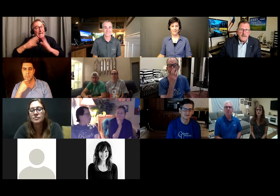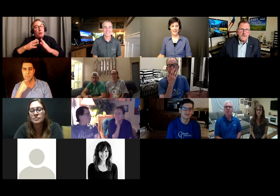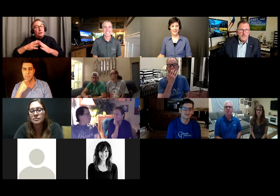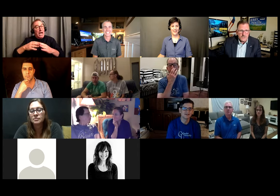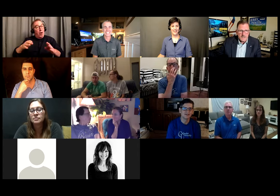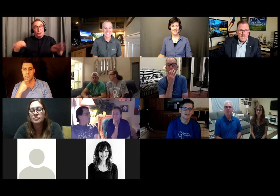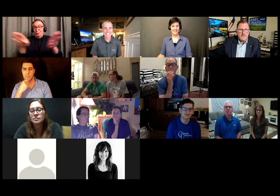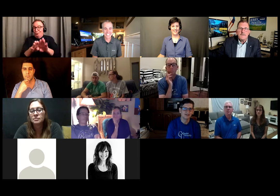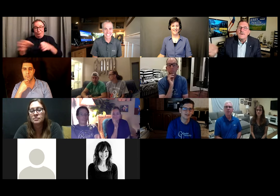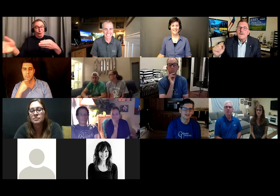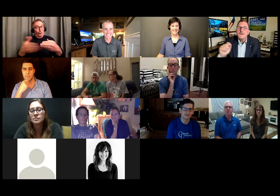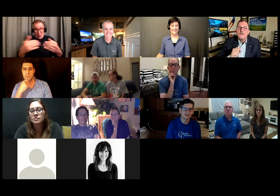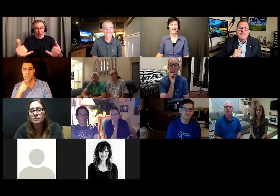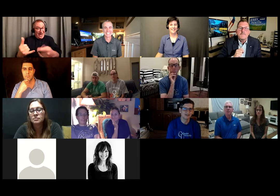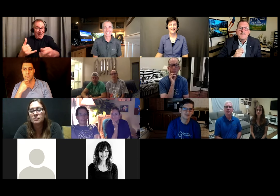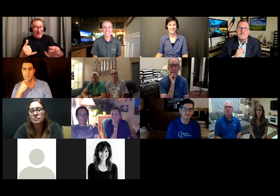right now. Yay. We'll be,